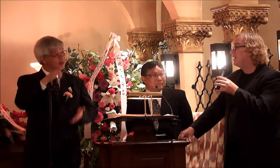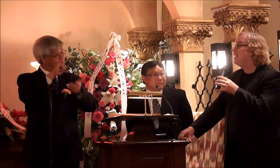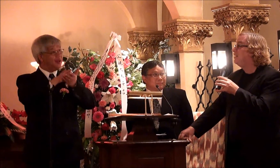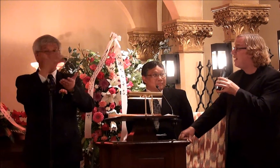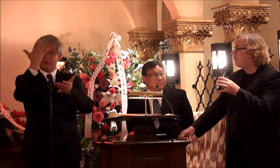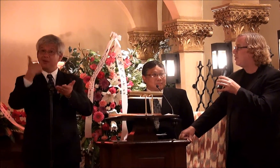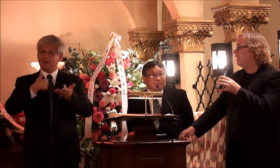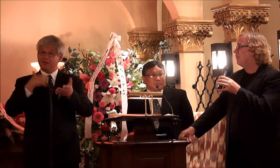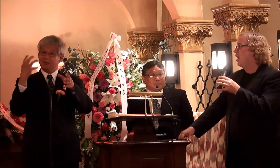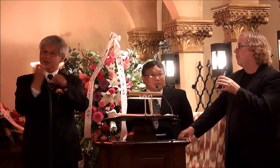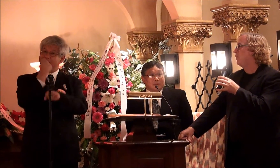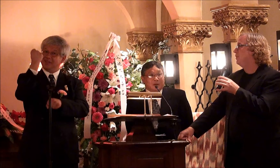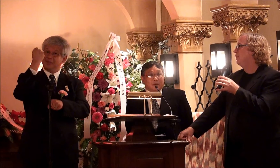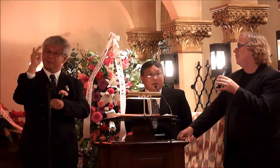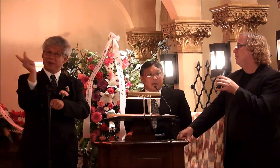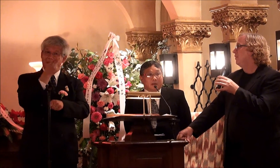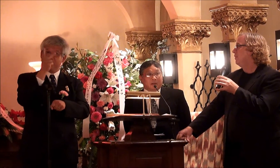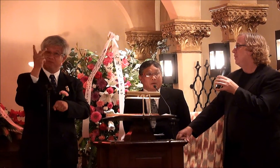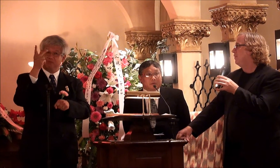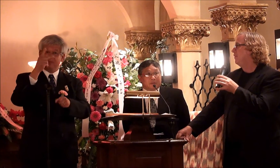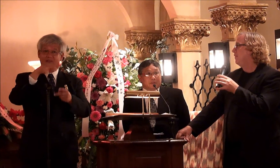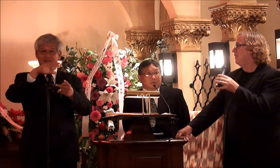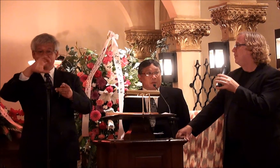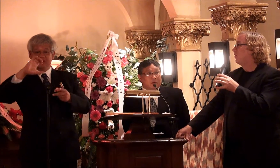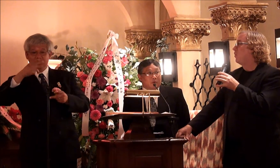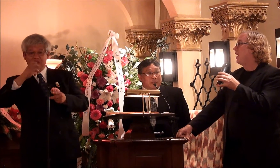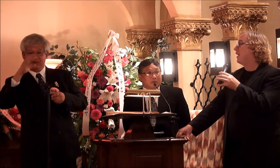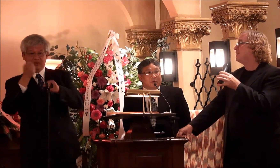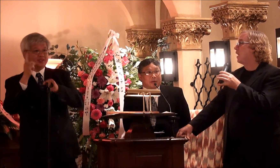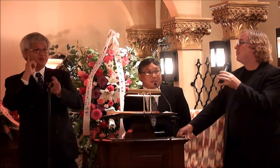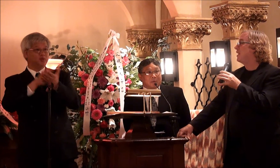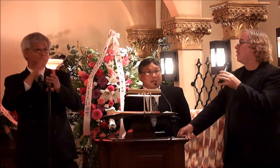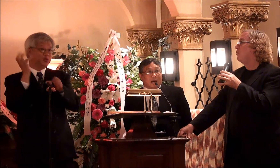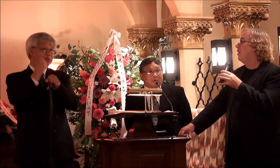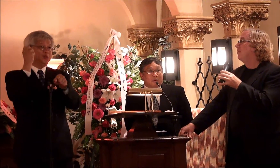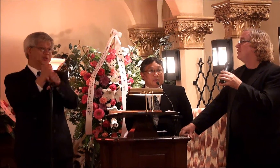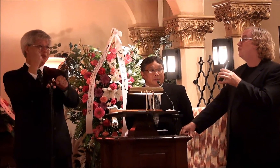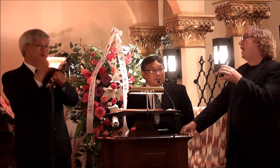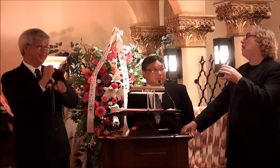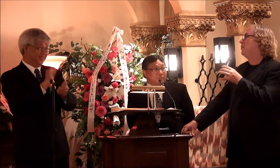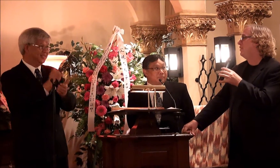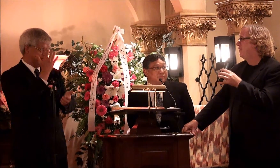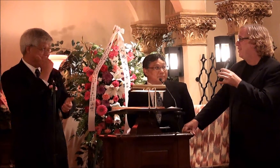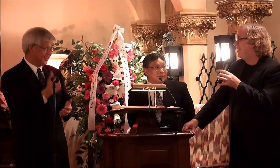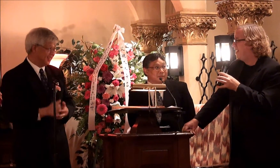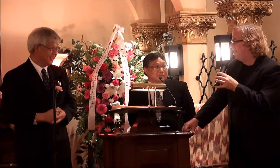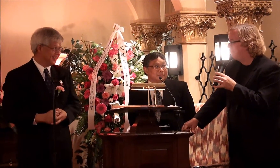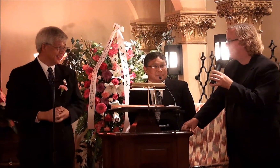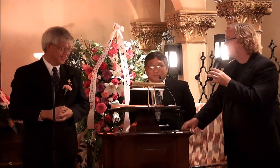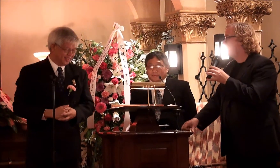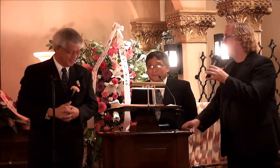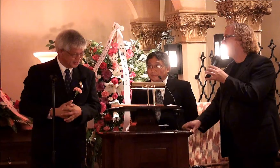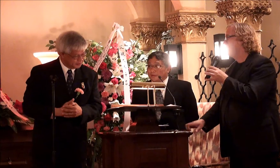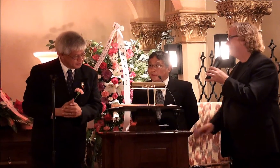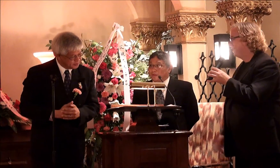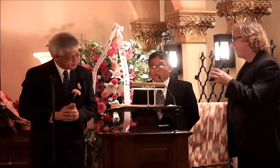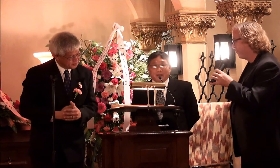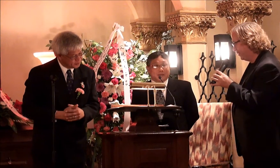and never give up. That's why I guess I became the champ of the school that I went